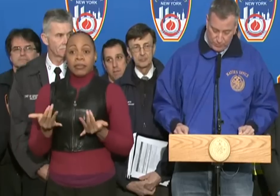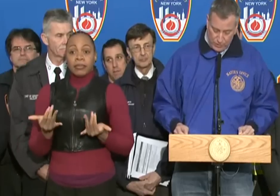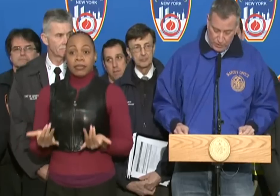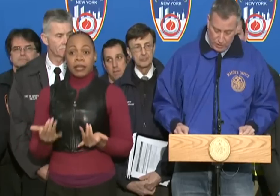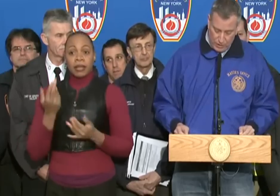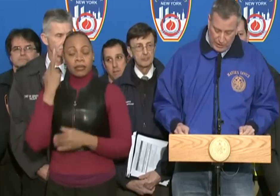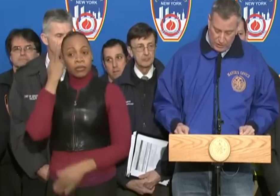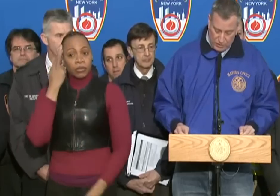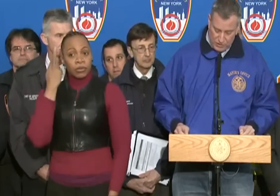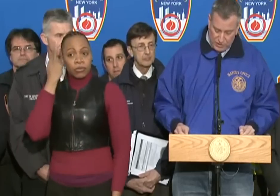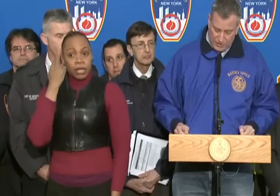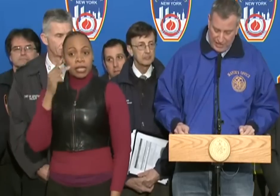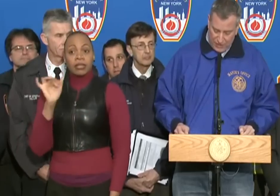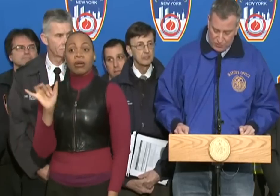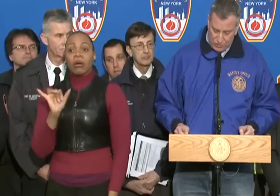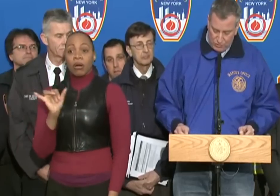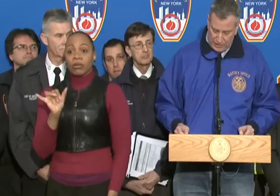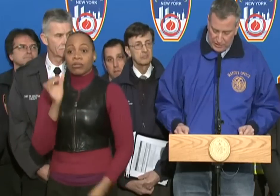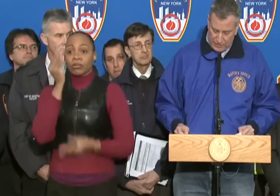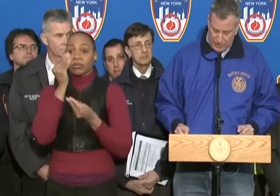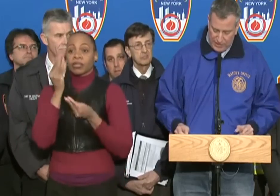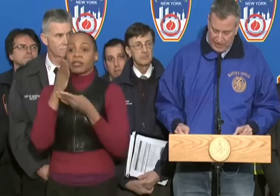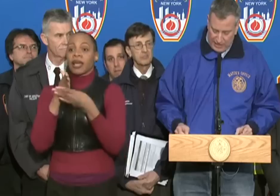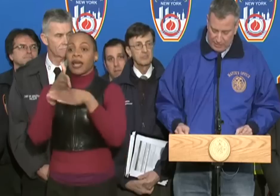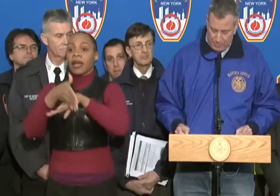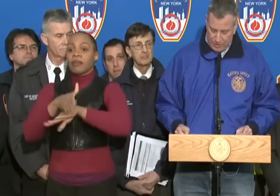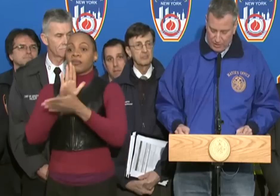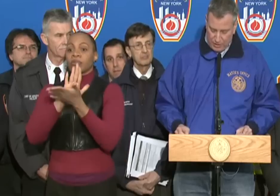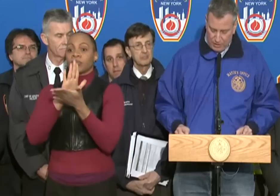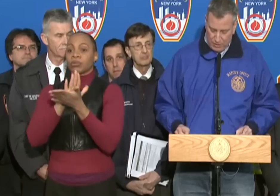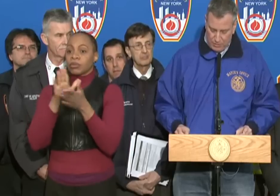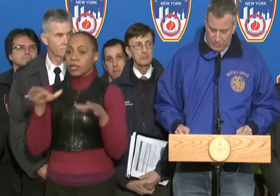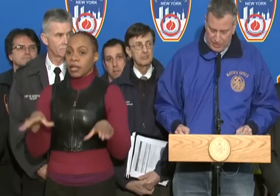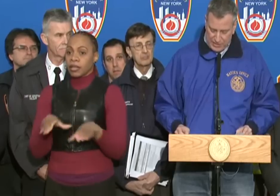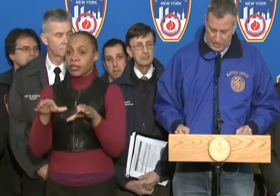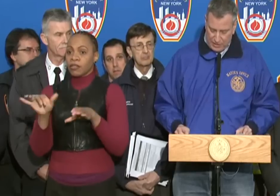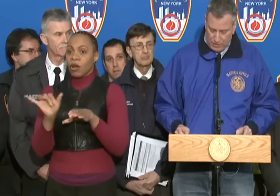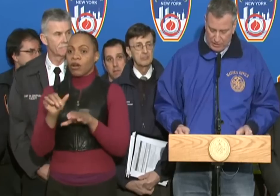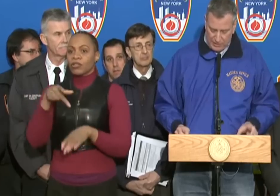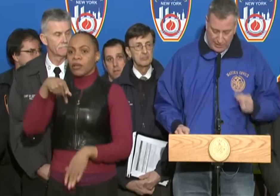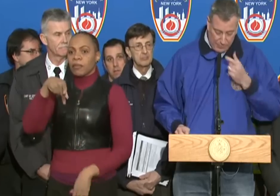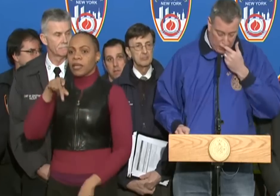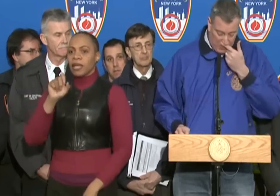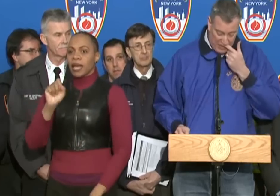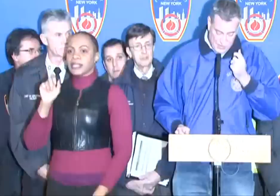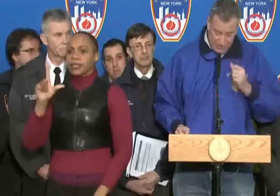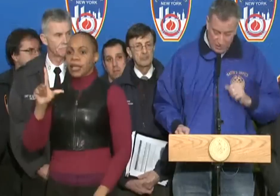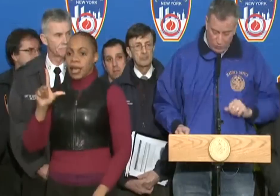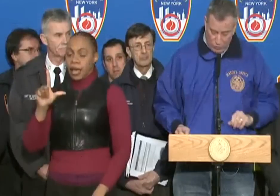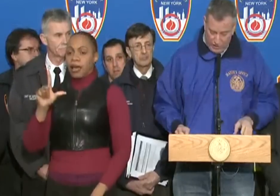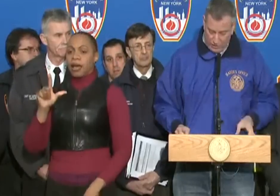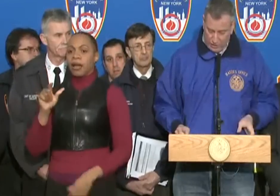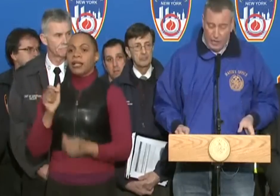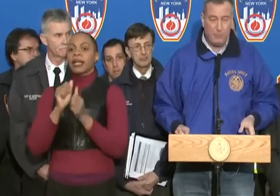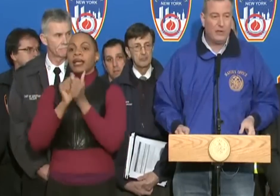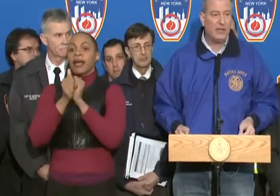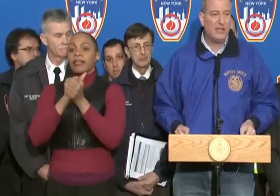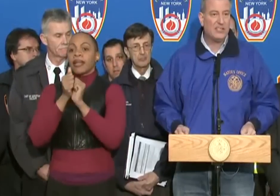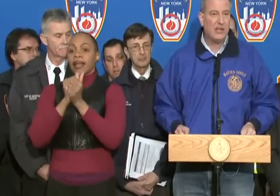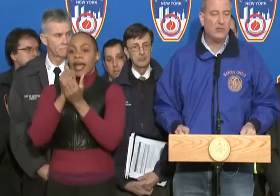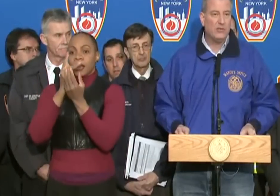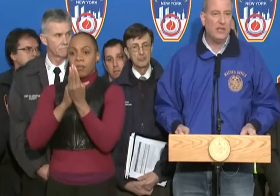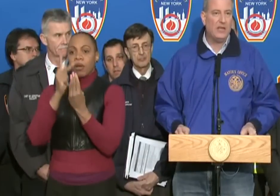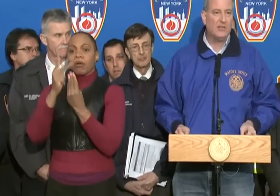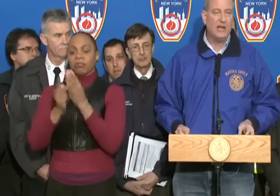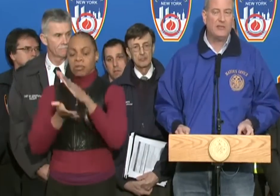reason, I can also tell you that after-school activities and PSAL athletic programs will operate